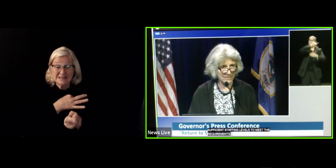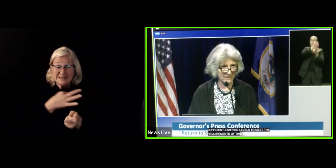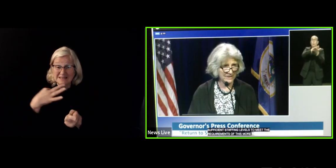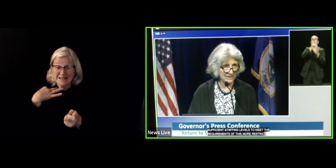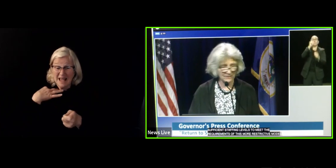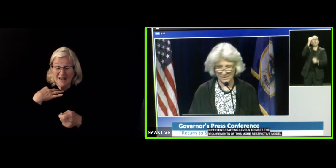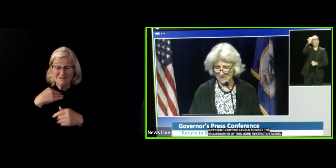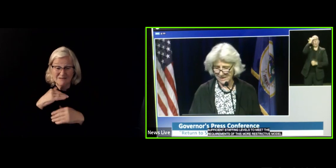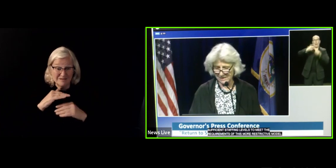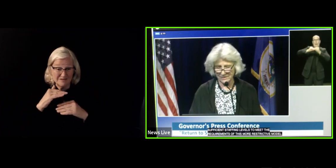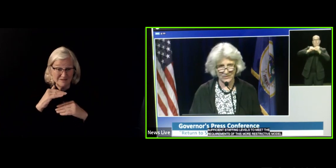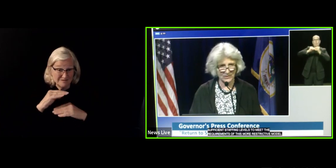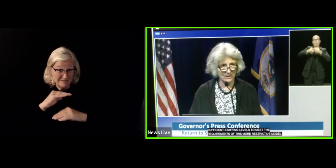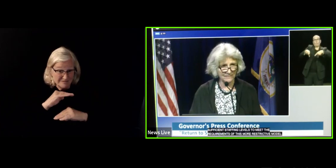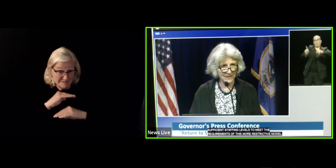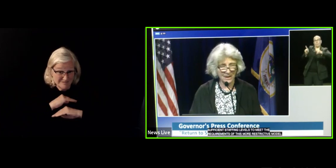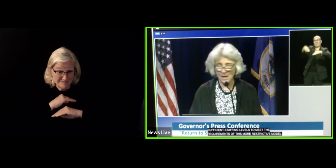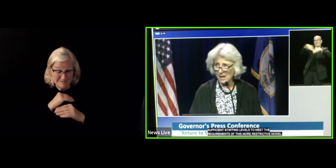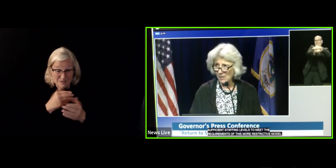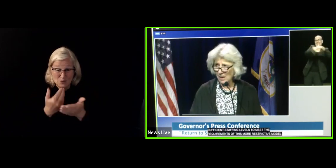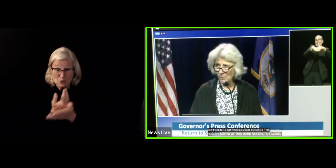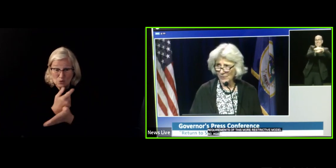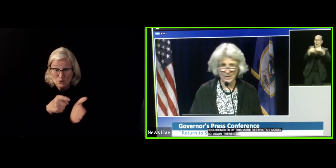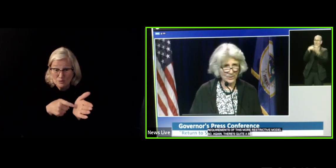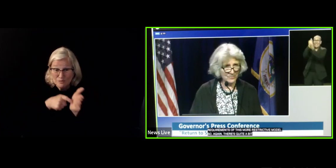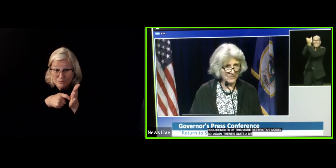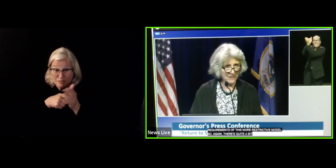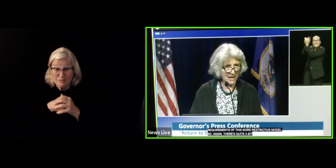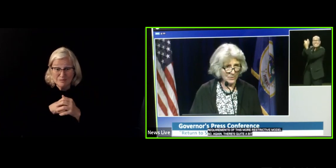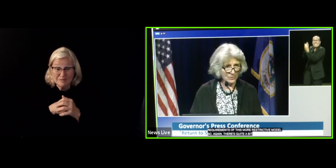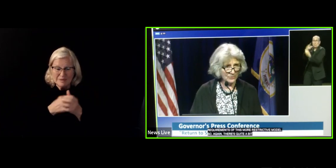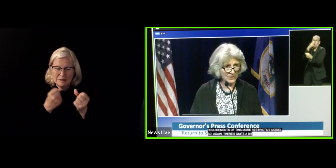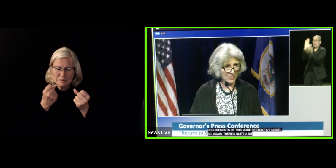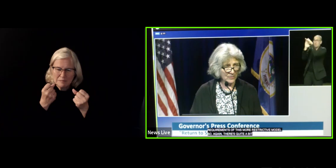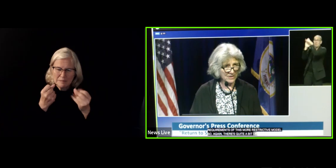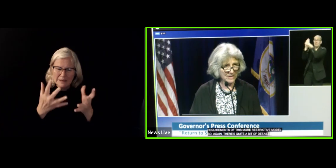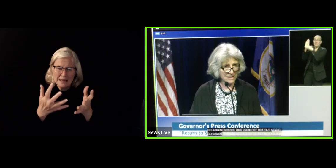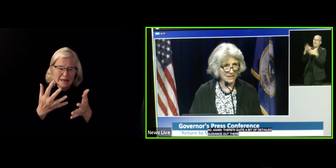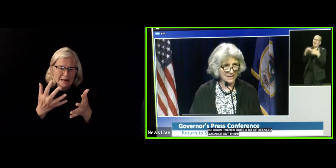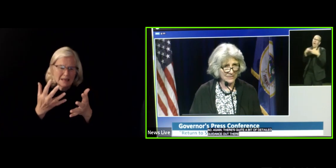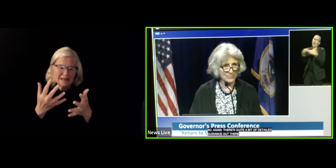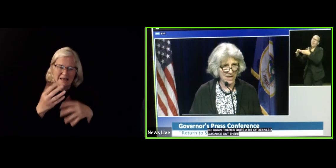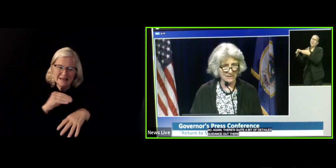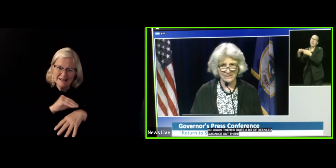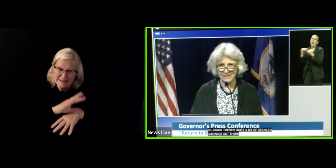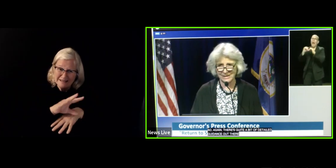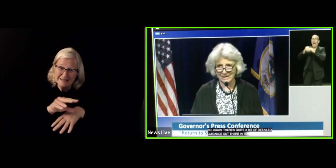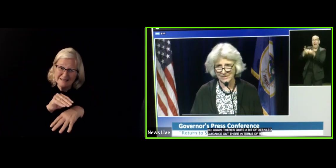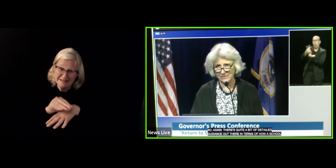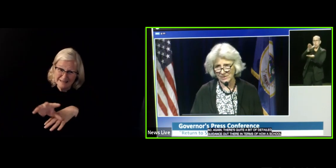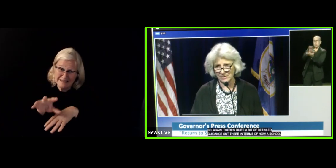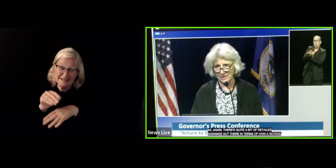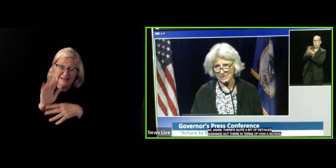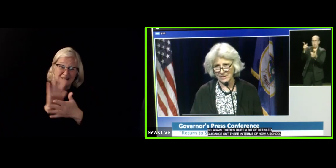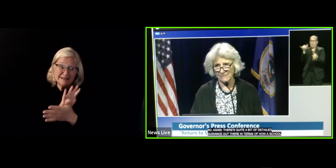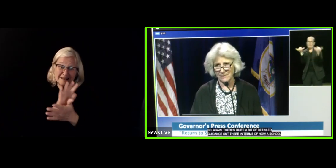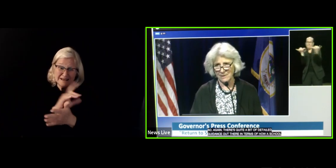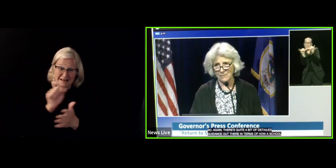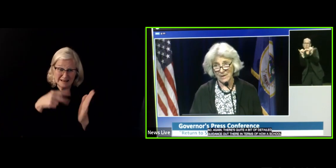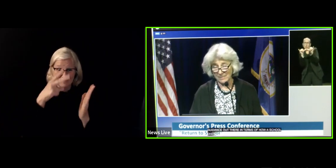a bit of detailed guidance out there in terms of how a school district would assess its practices against this list